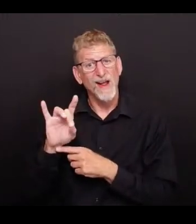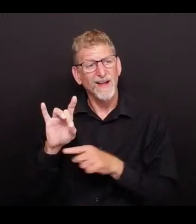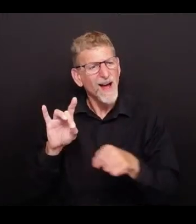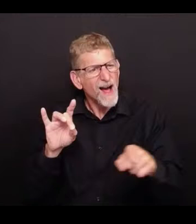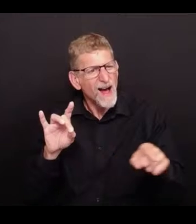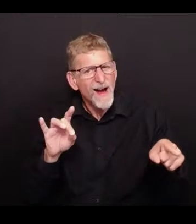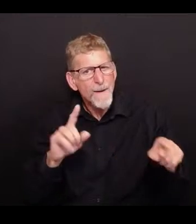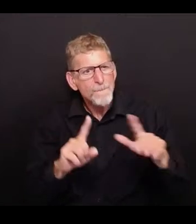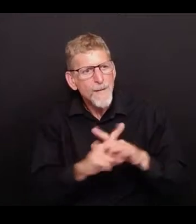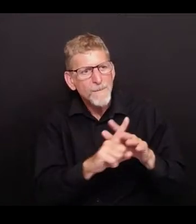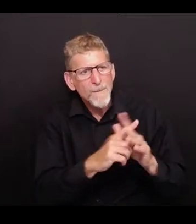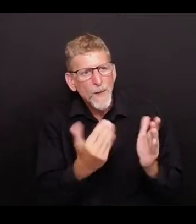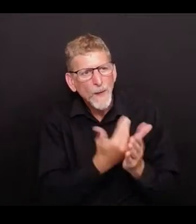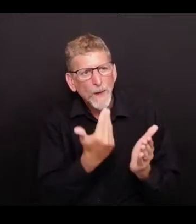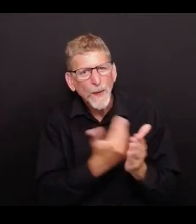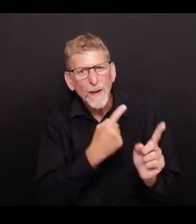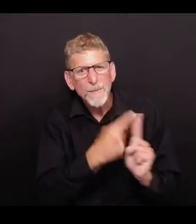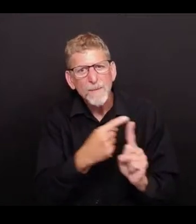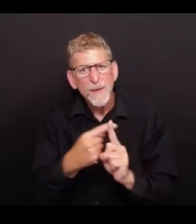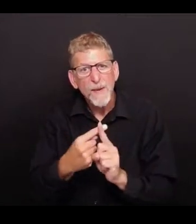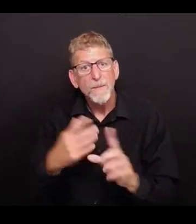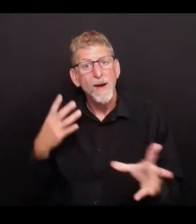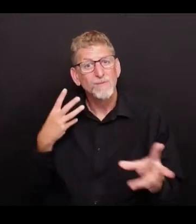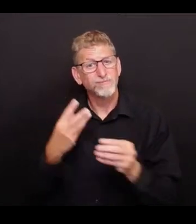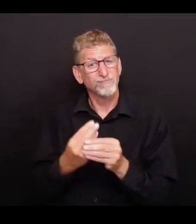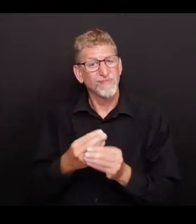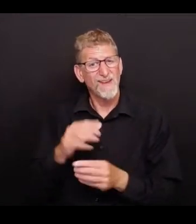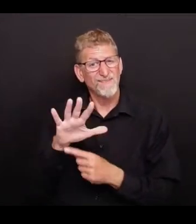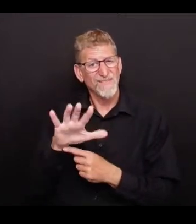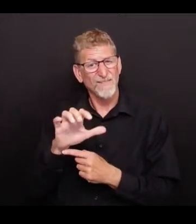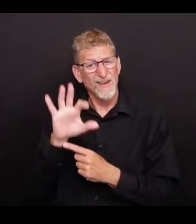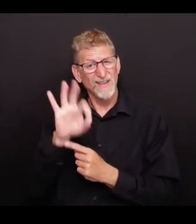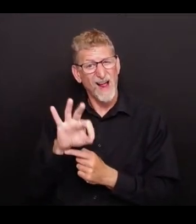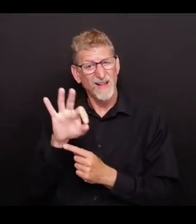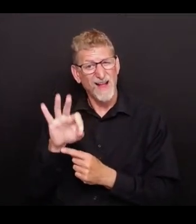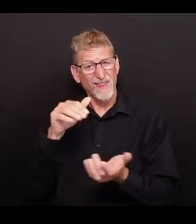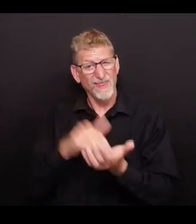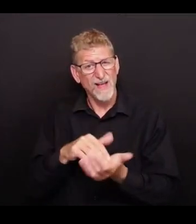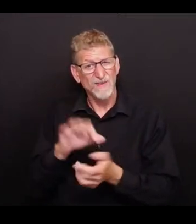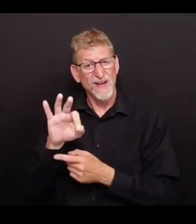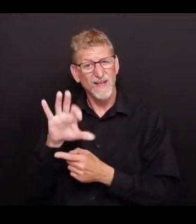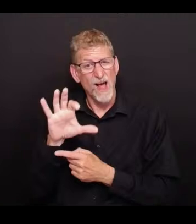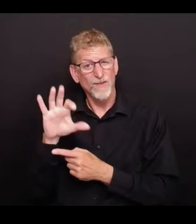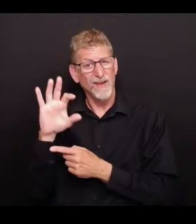438 new cases today, and our new total is